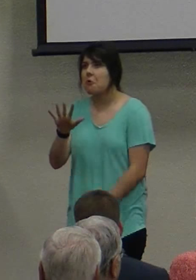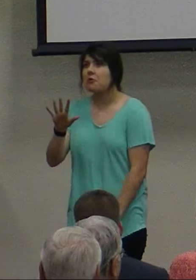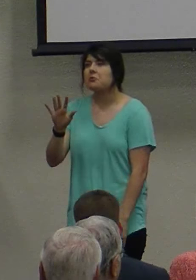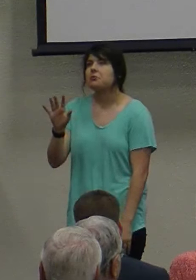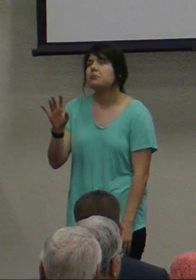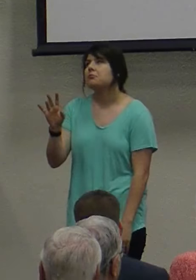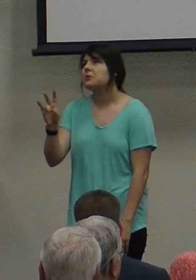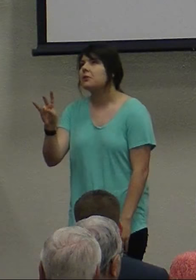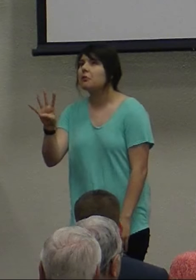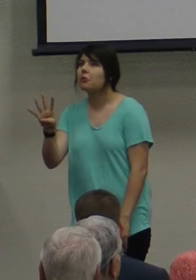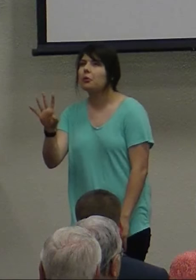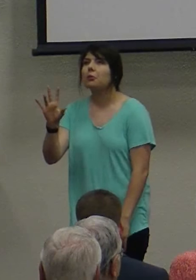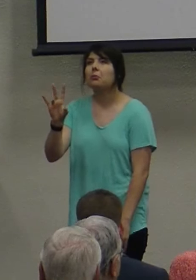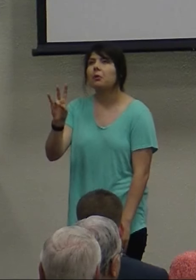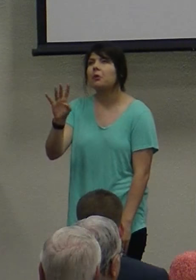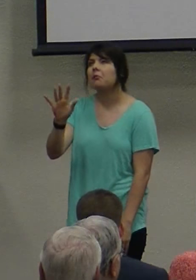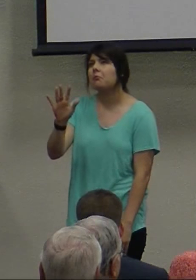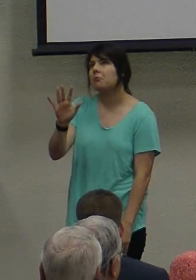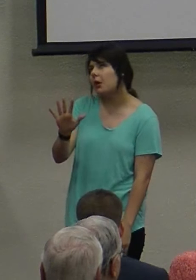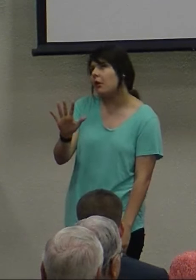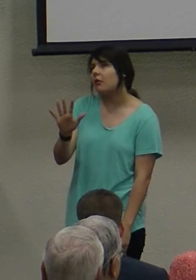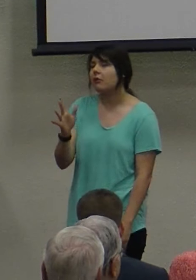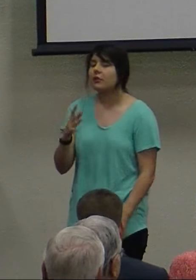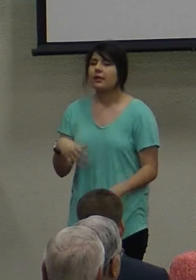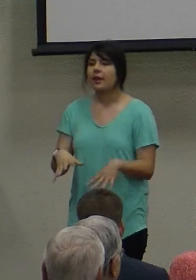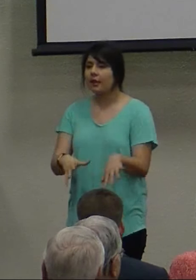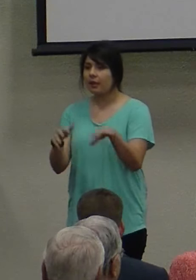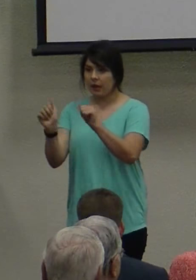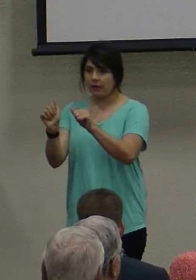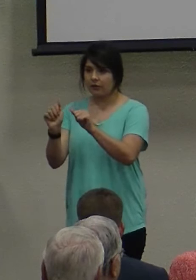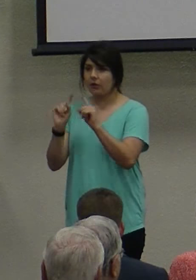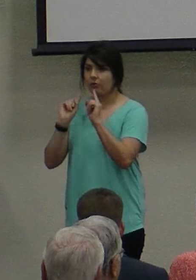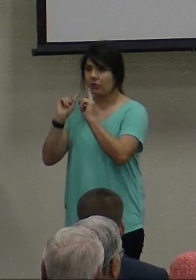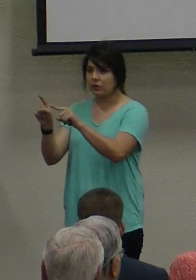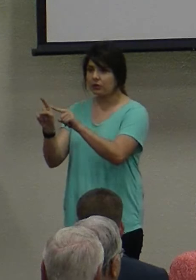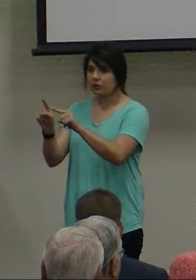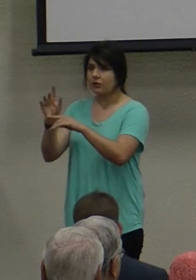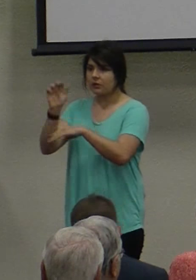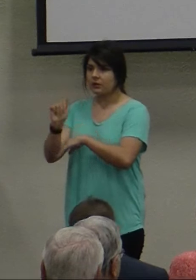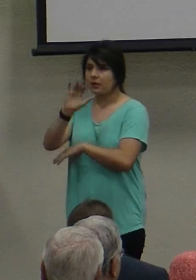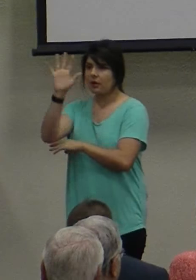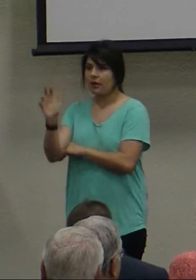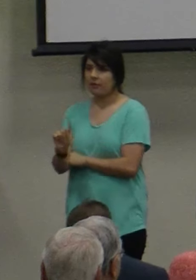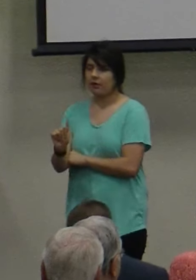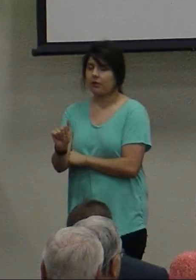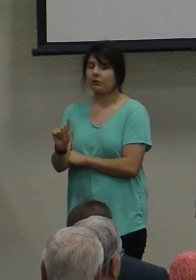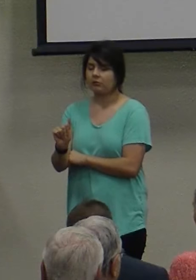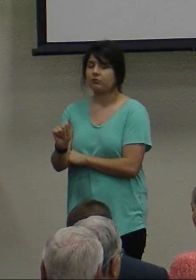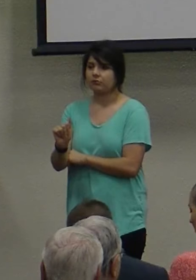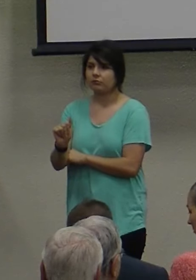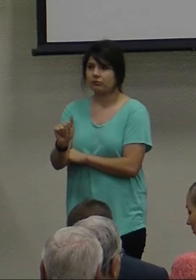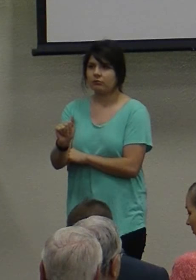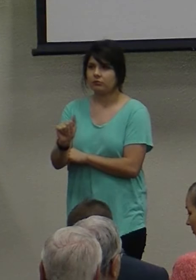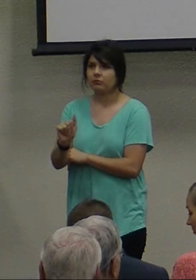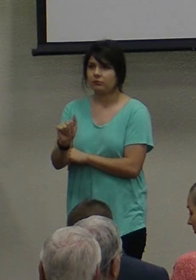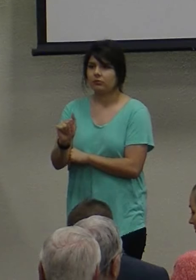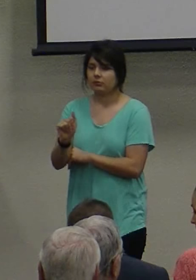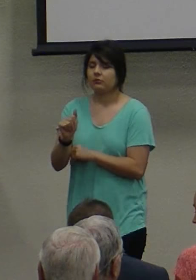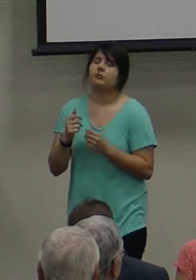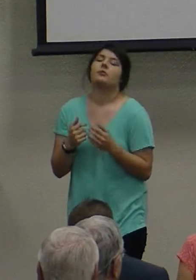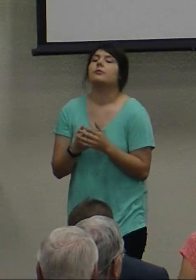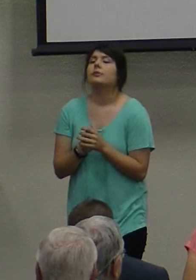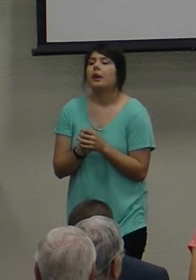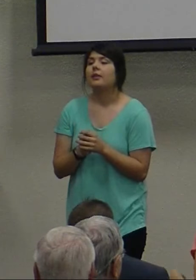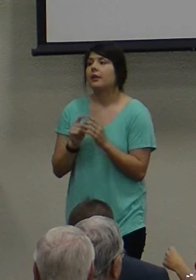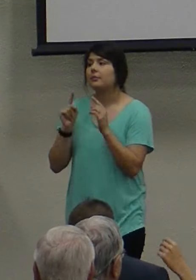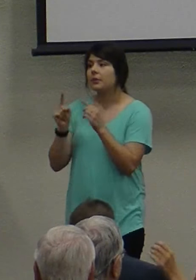74, 75. They left and went back to southern Africa. And they've been there